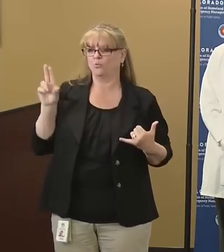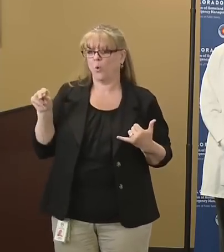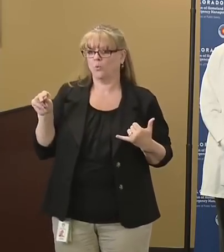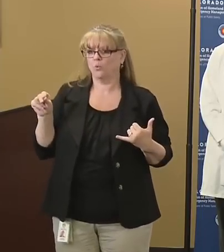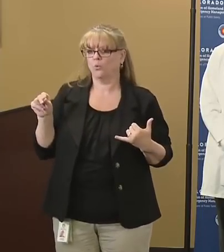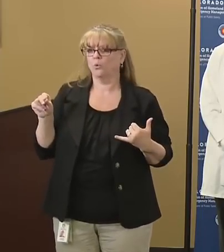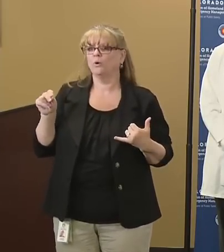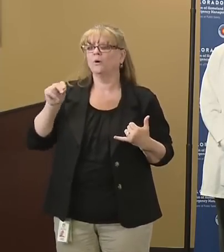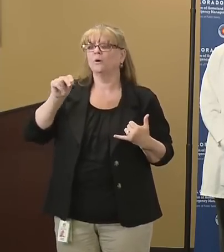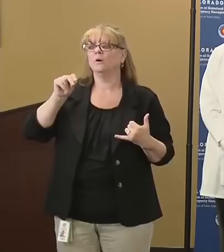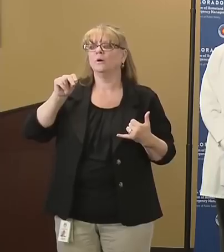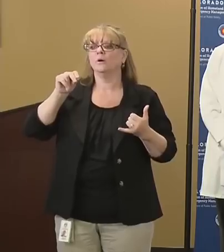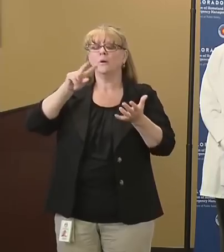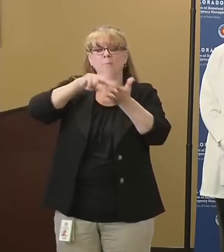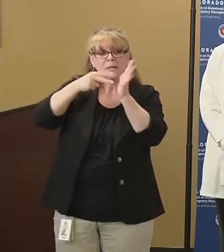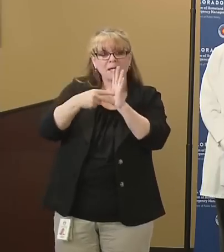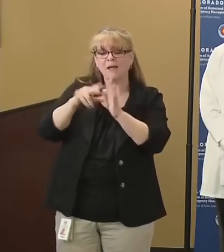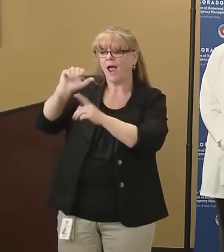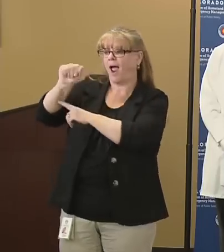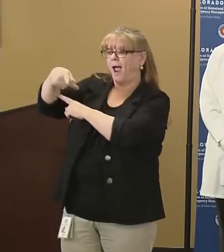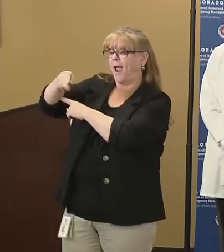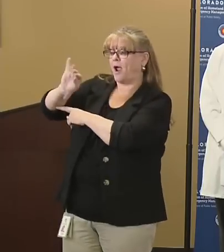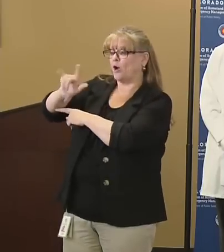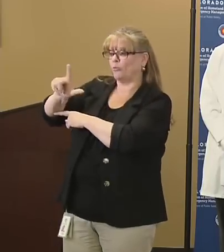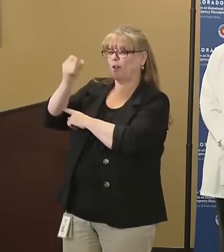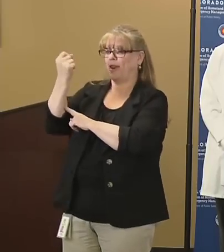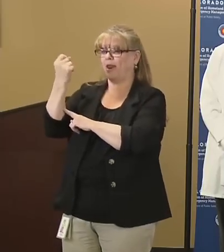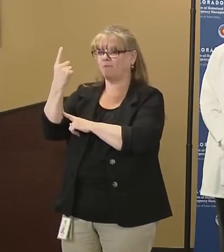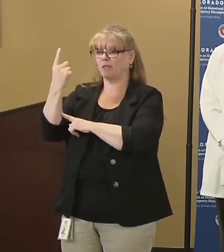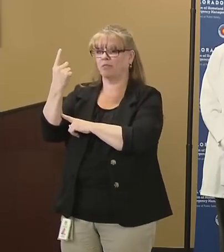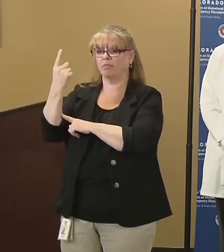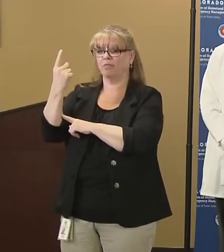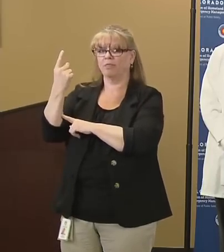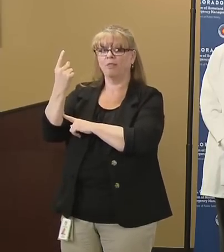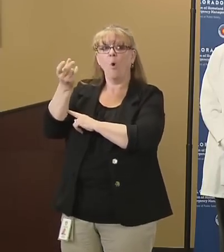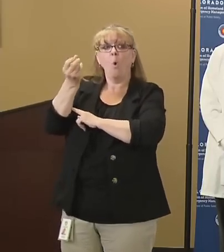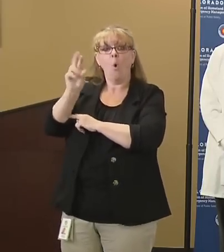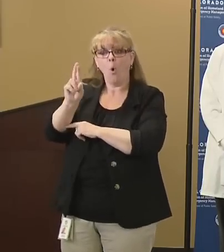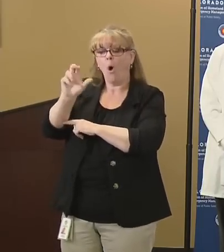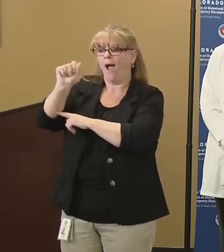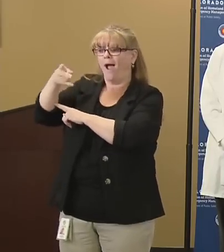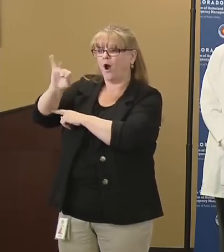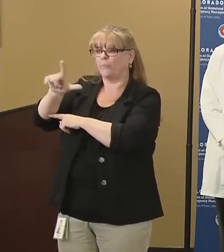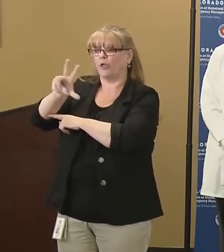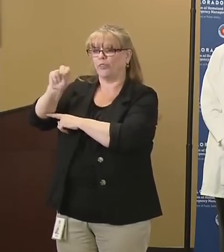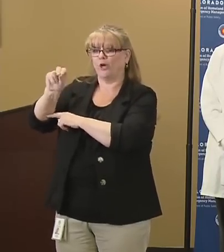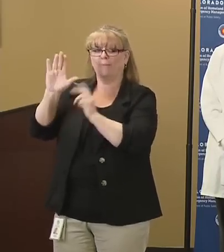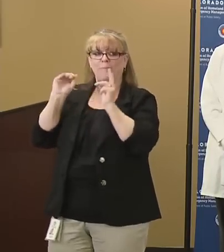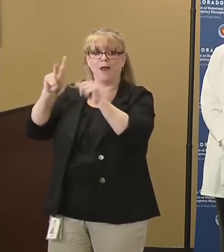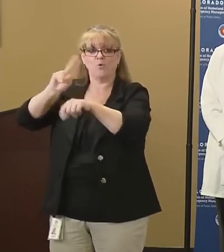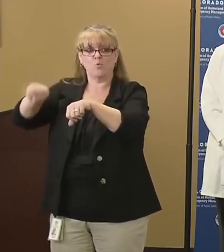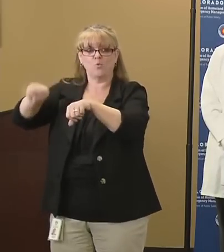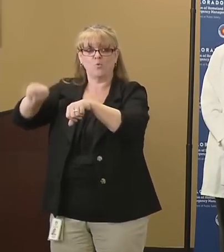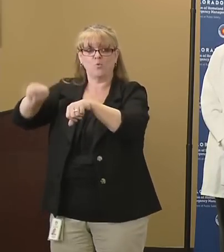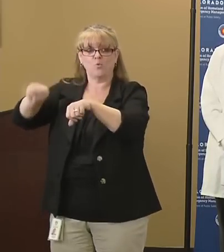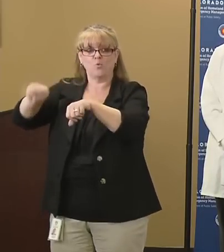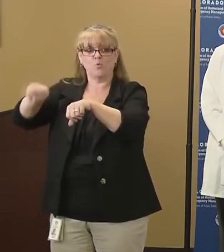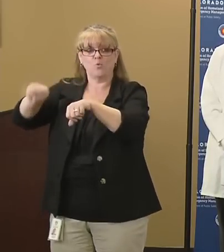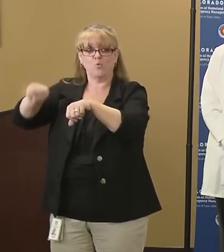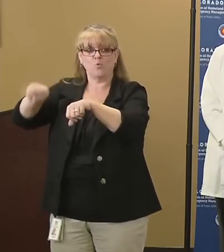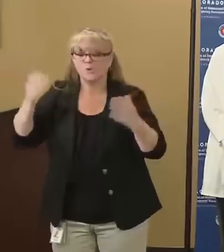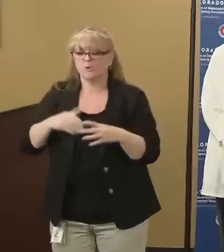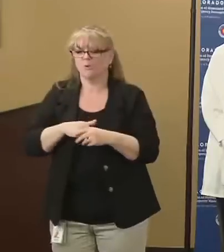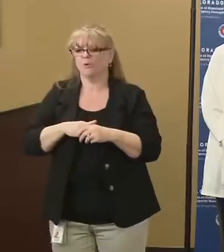can resume more normal functions of being able to support ourselves, we'll also have additional ways that people can protect themselves